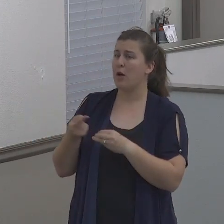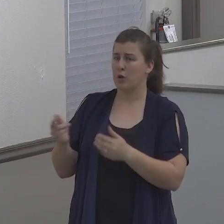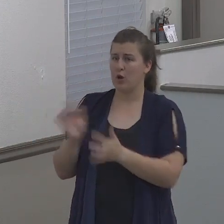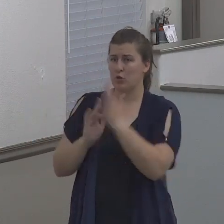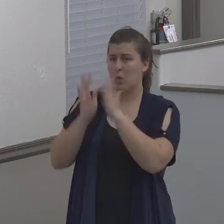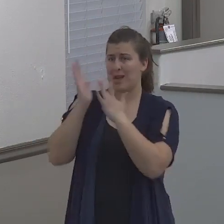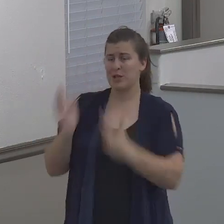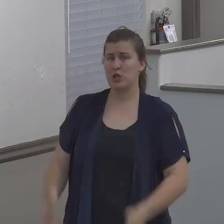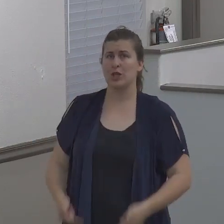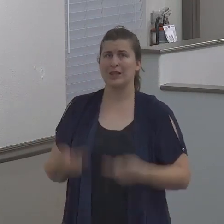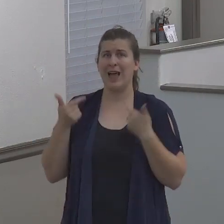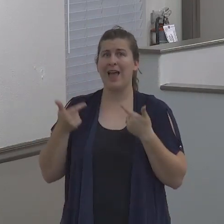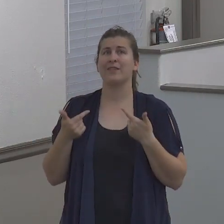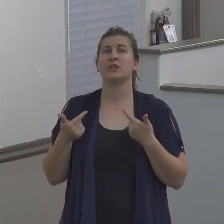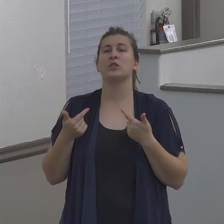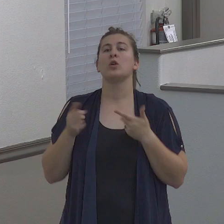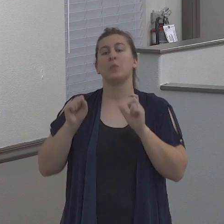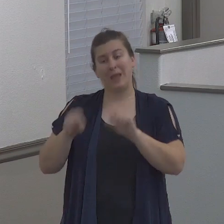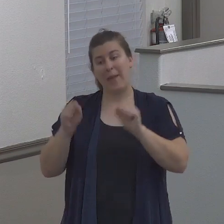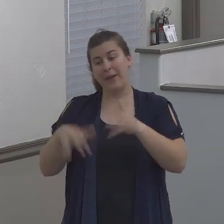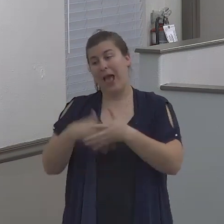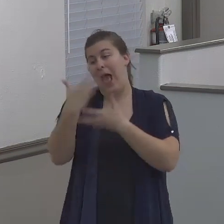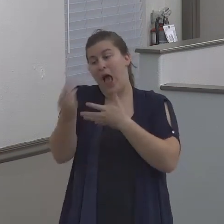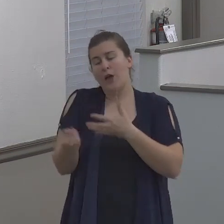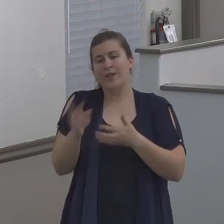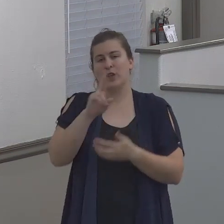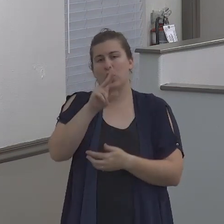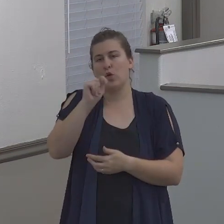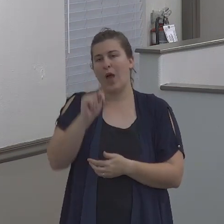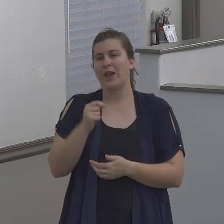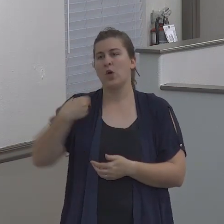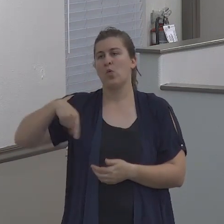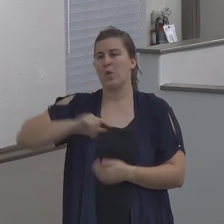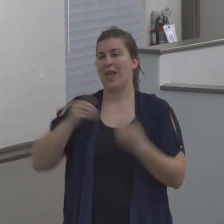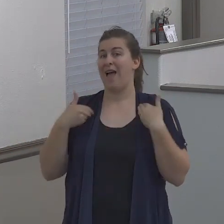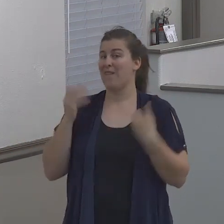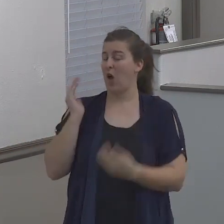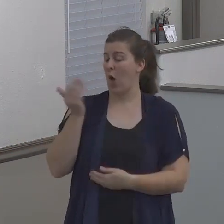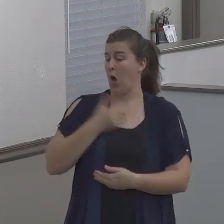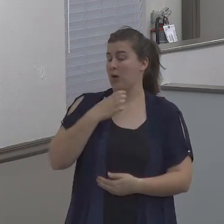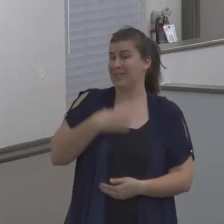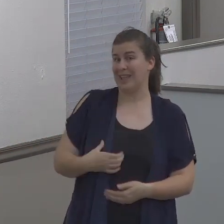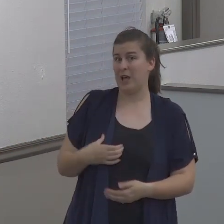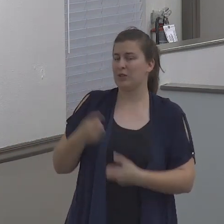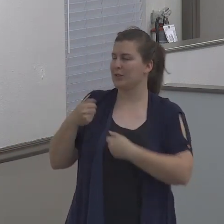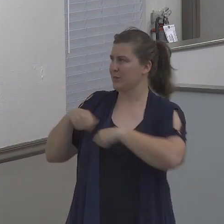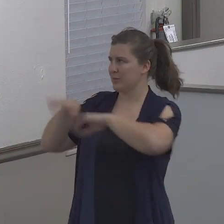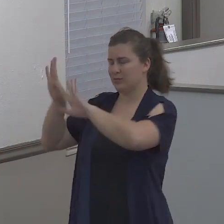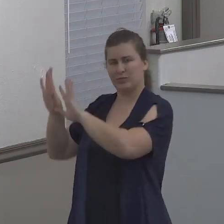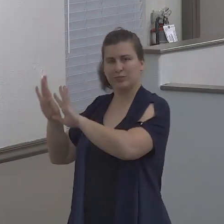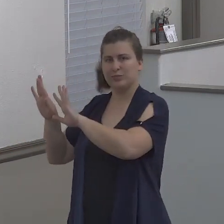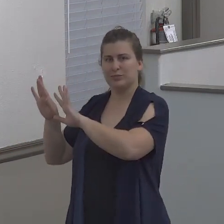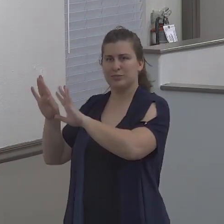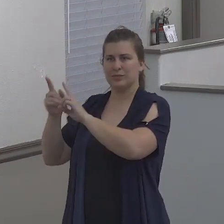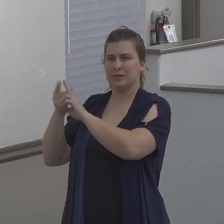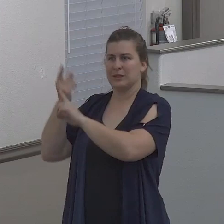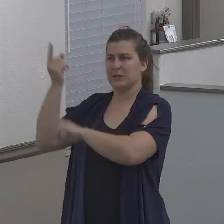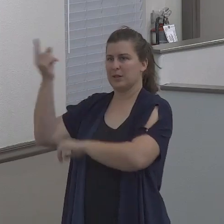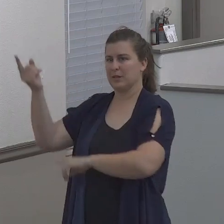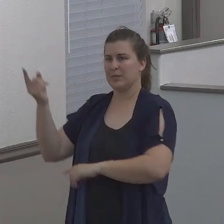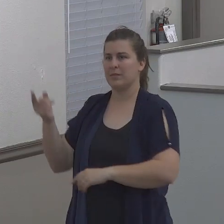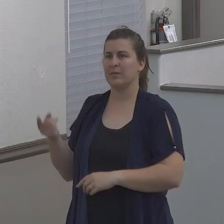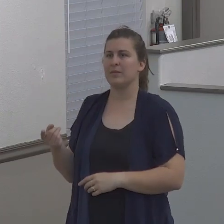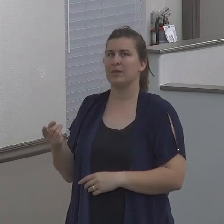We need to get serious about this. So to get out of the rut, we surrender our will to God, put our worry on